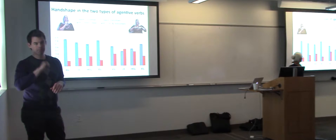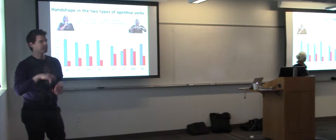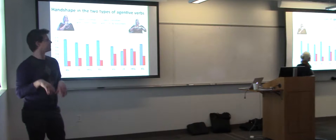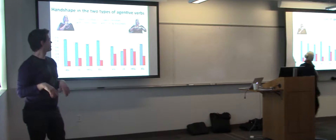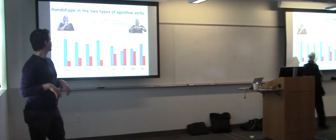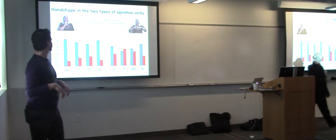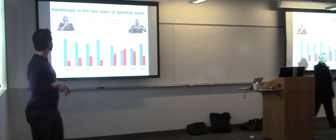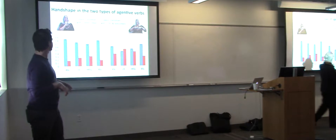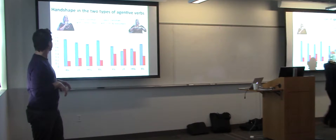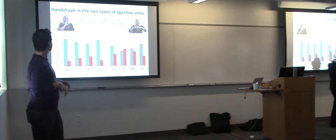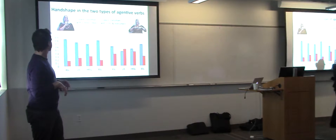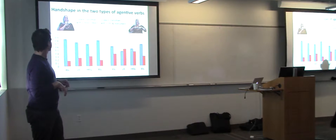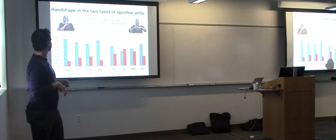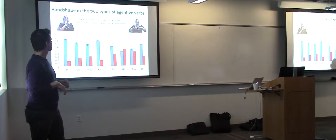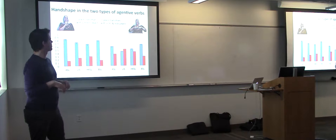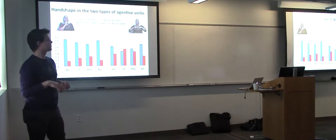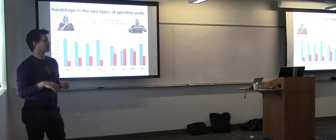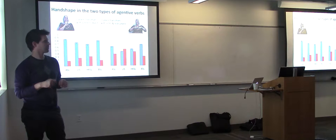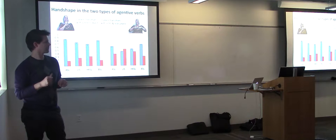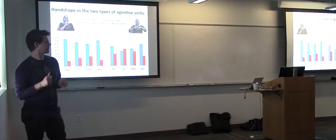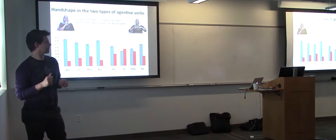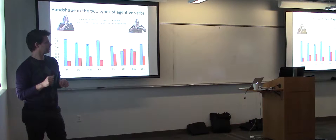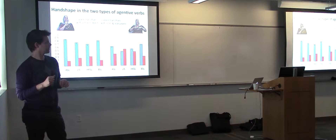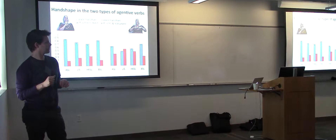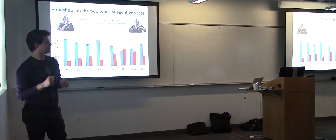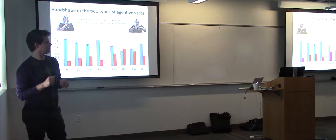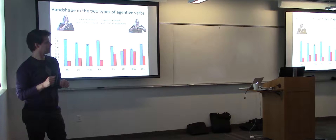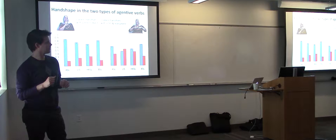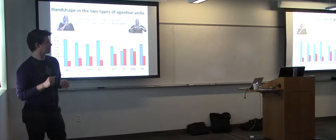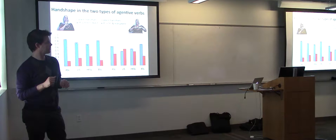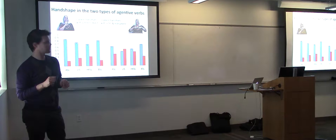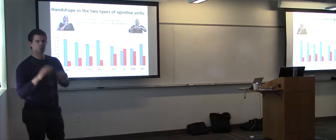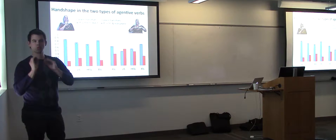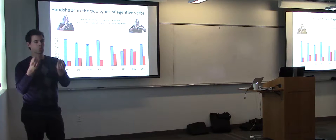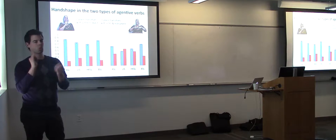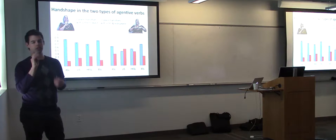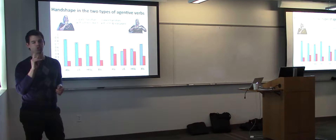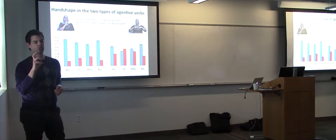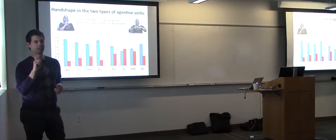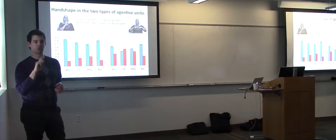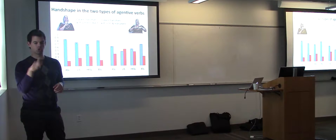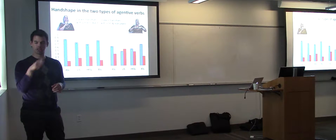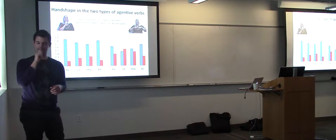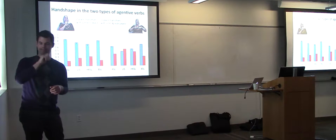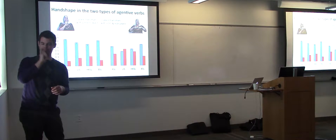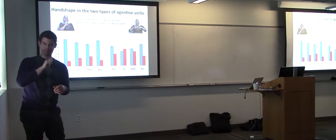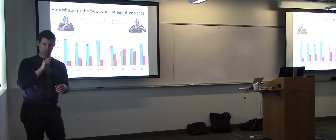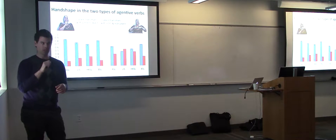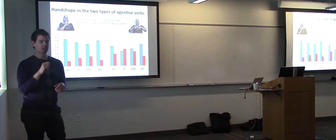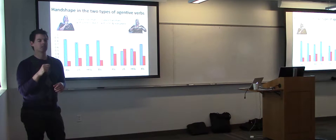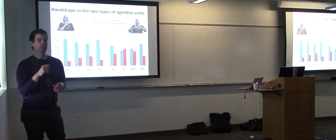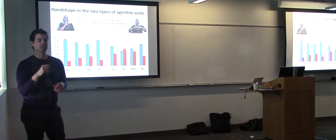lollipop. And the ones that are mediated by an instrument on the right, like close blocks with tape.